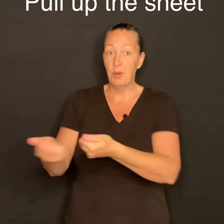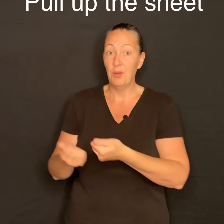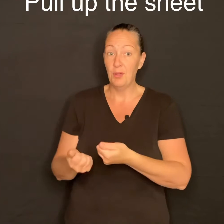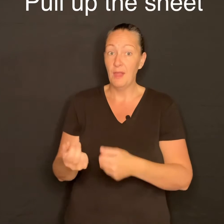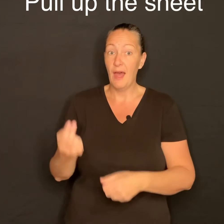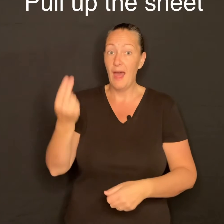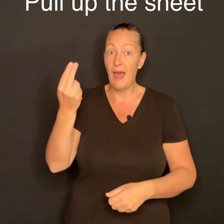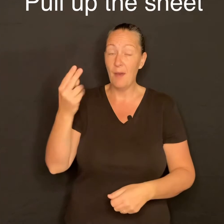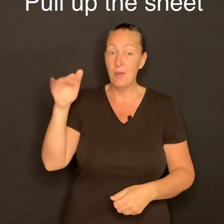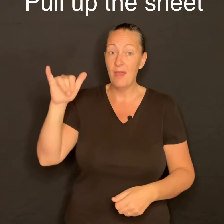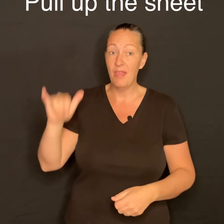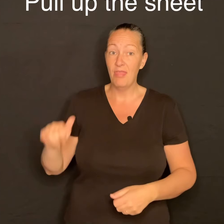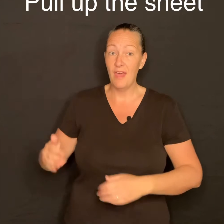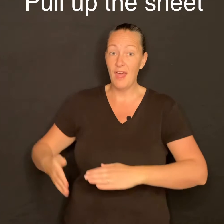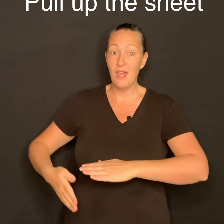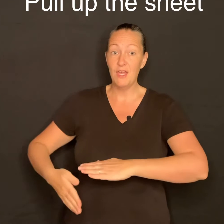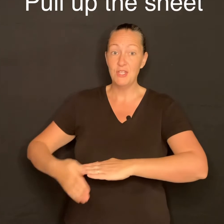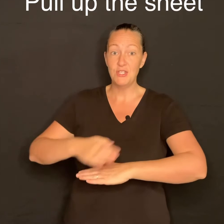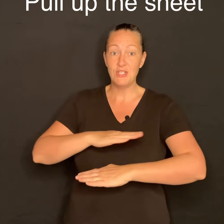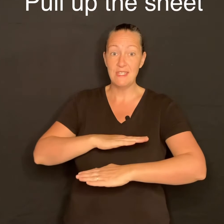Pull up the sheet.